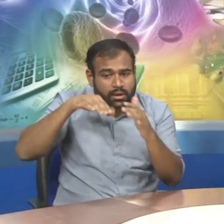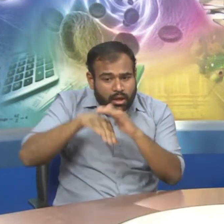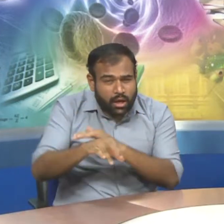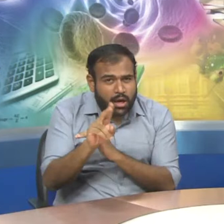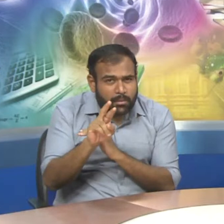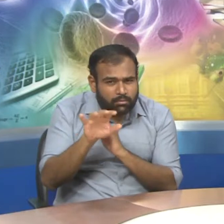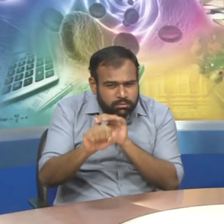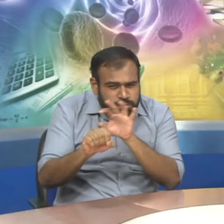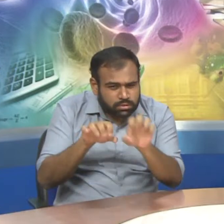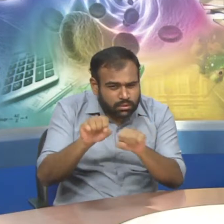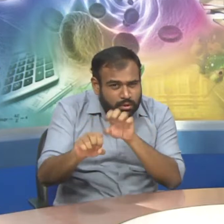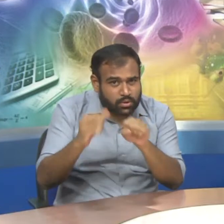So